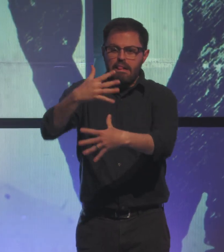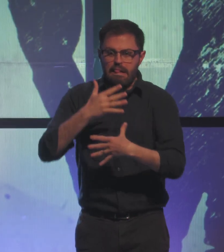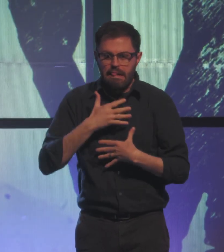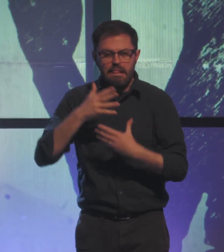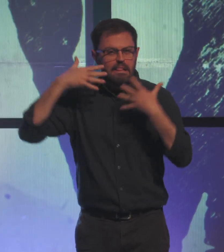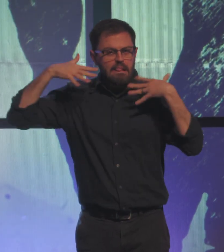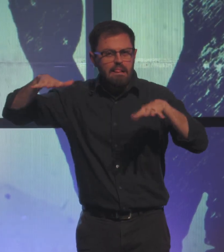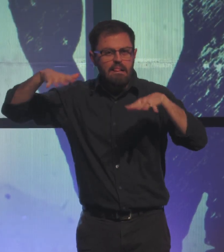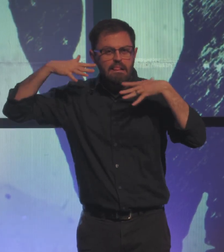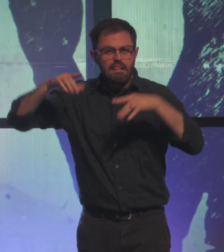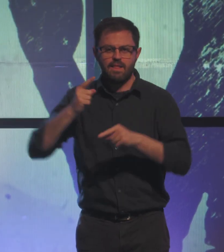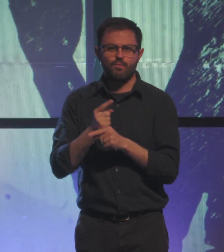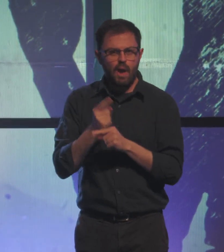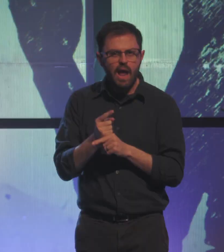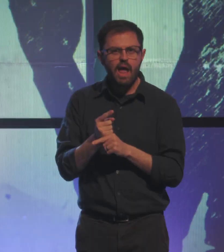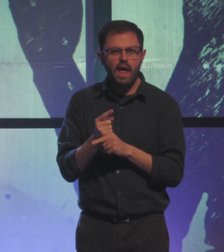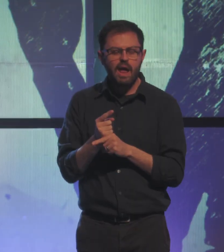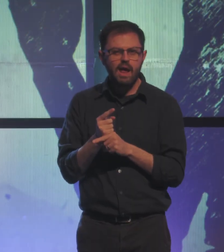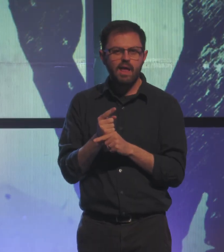I?